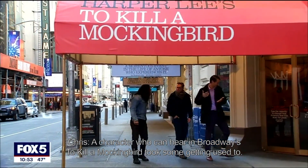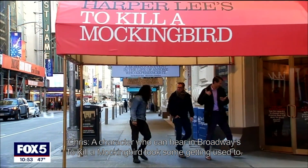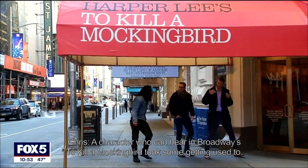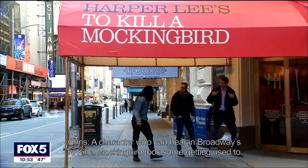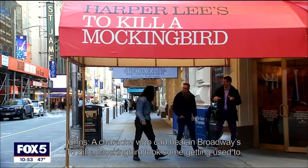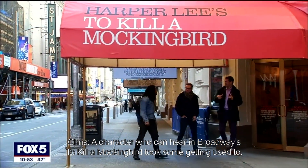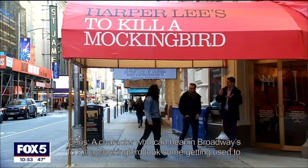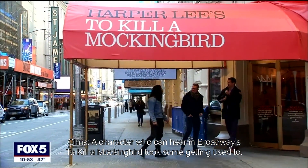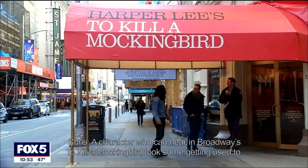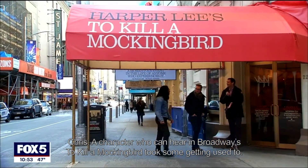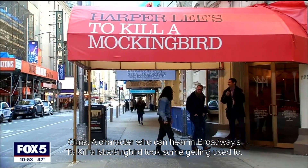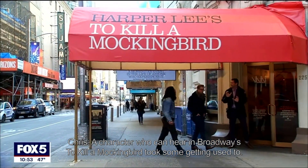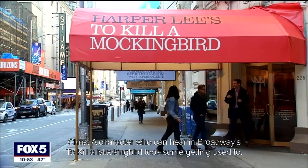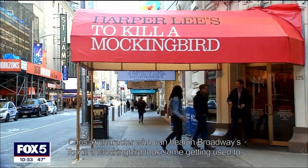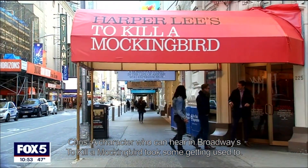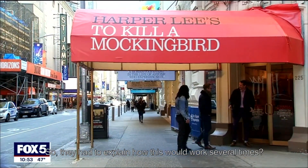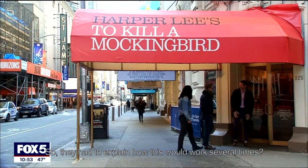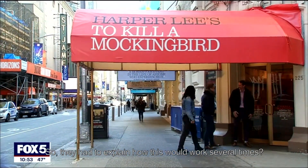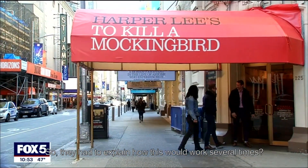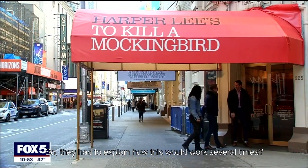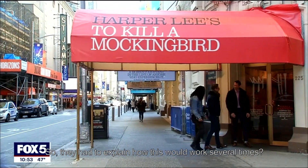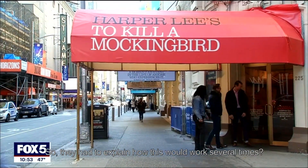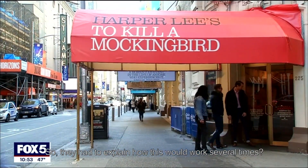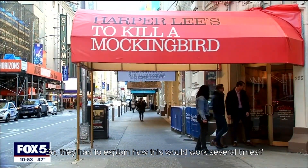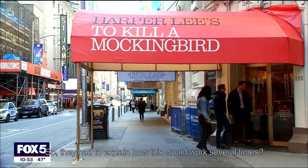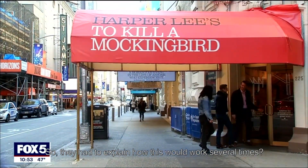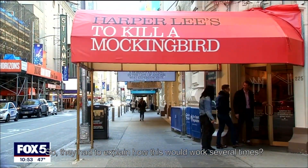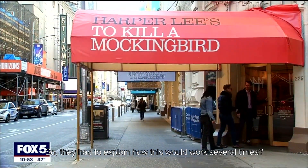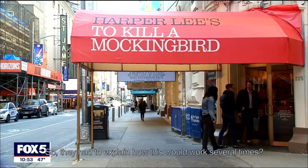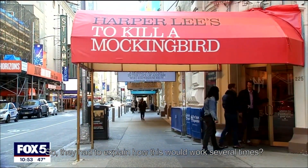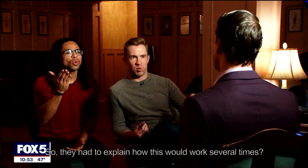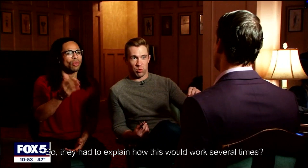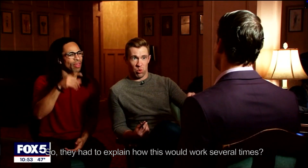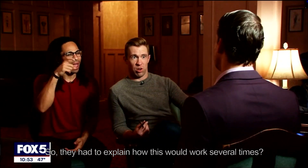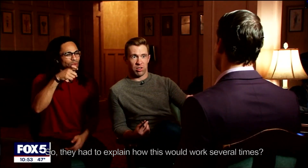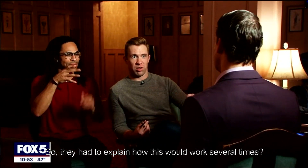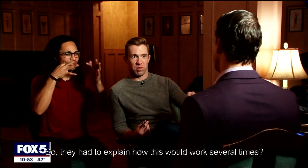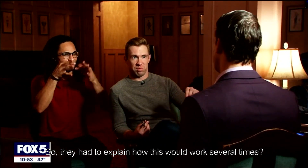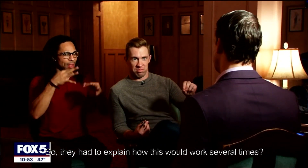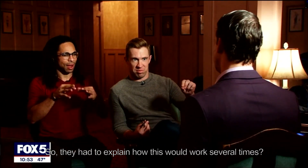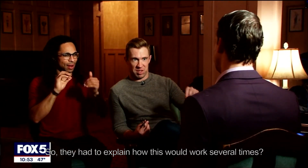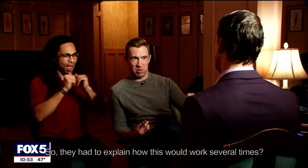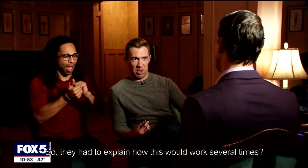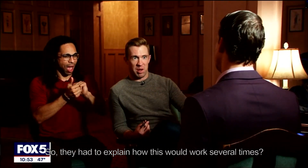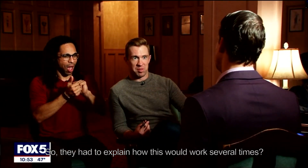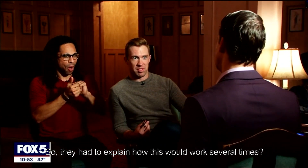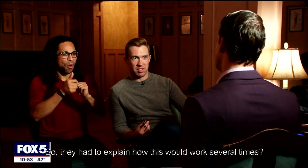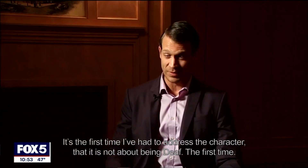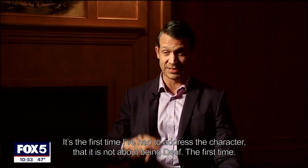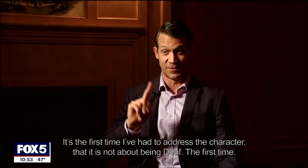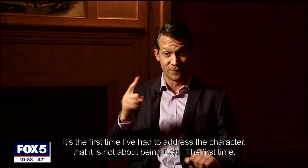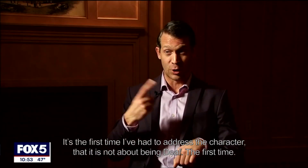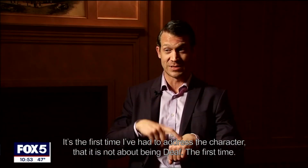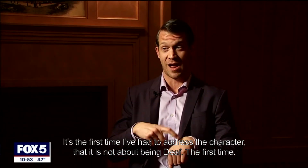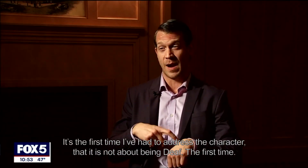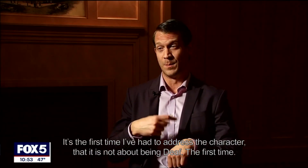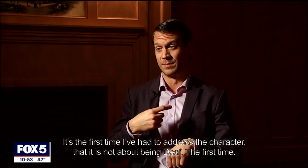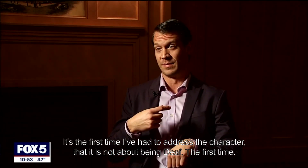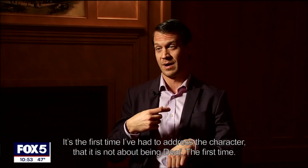Mockingbird took some getting used to. So they had to explain how this would work several times. This is the first time I've